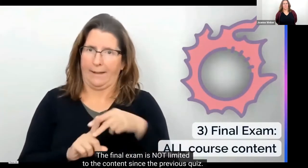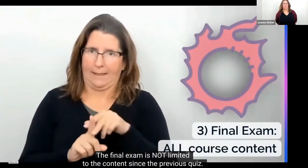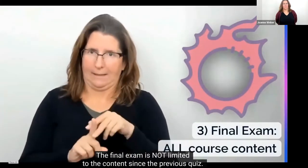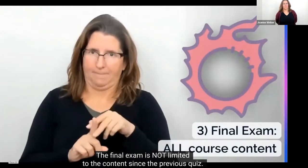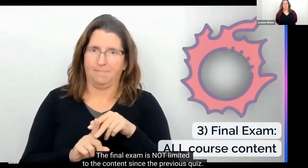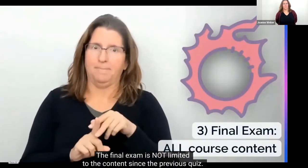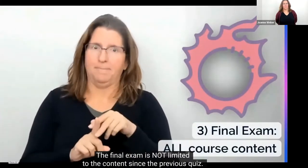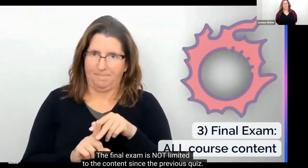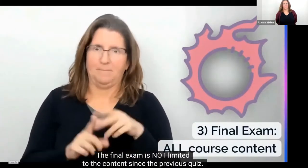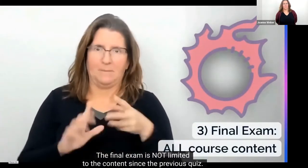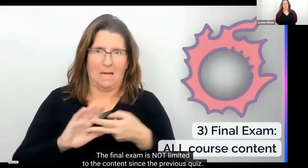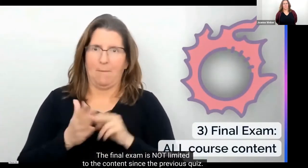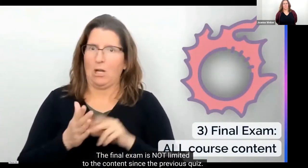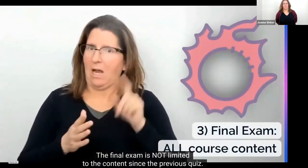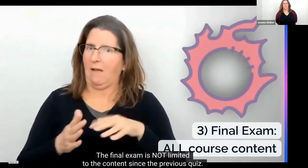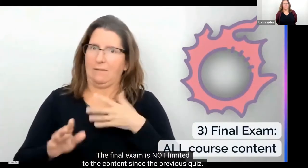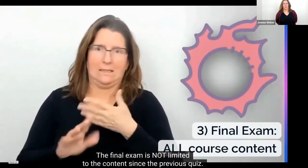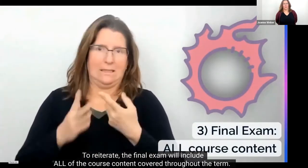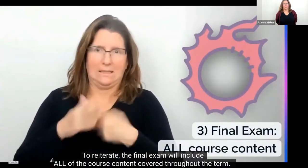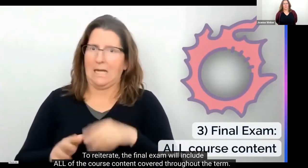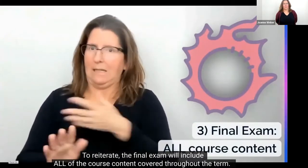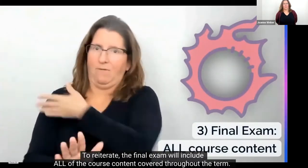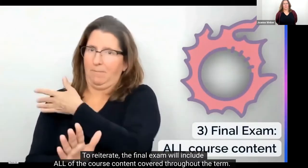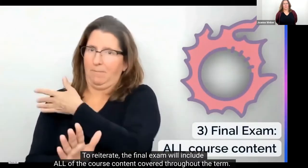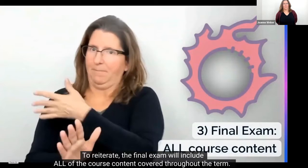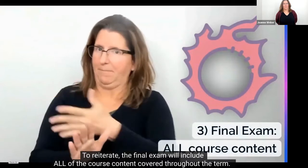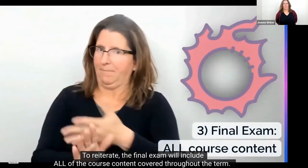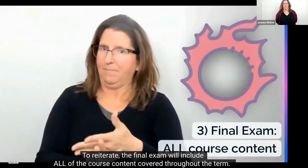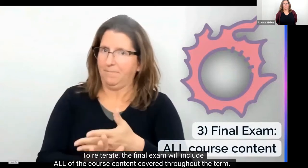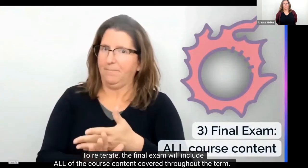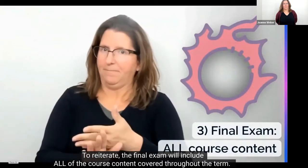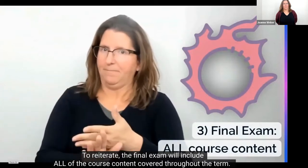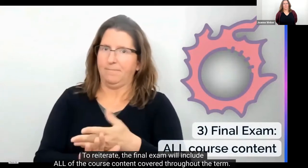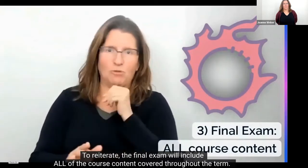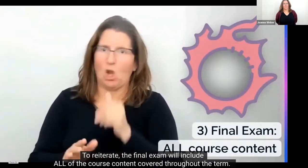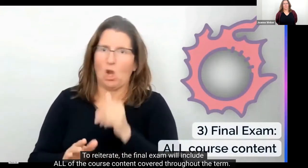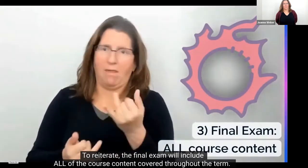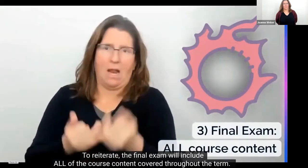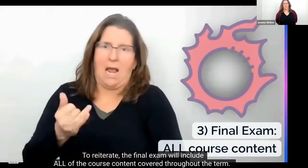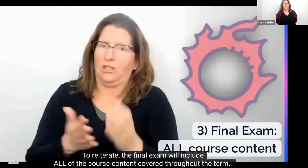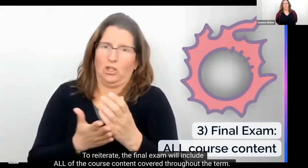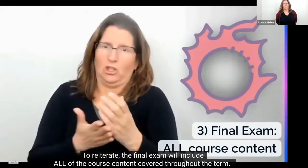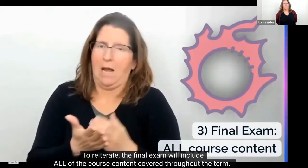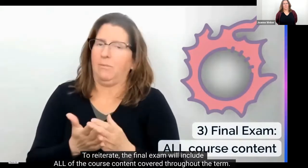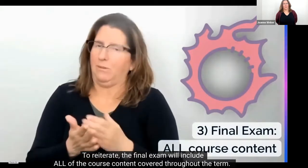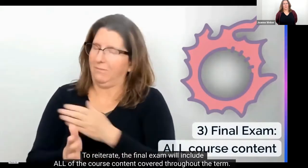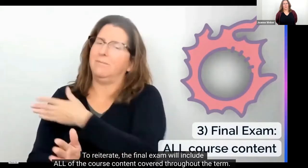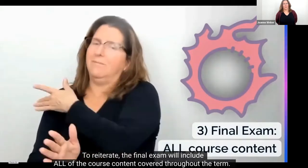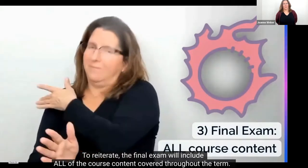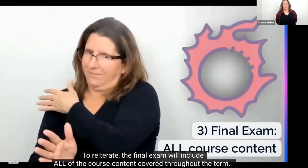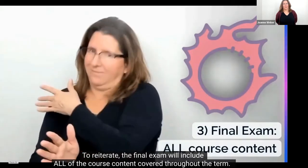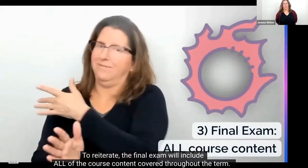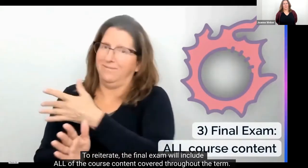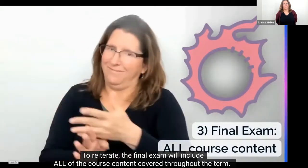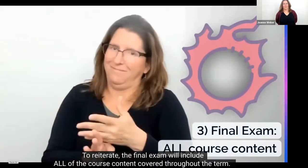exam is not limited to the content since the previous quiz. To reiterate, The final exam will include all of the